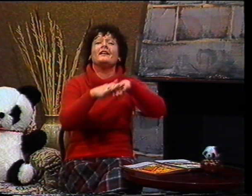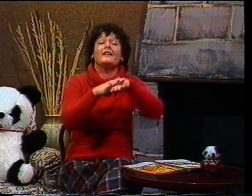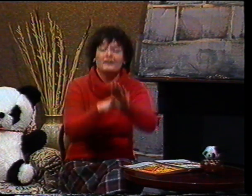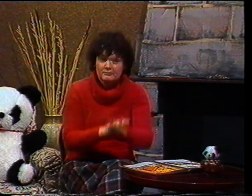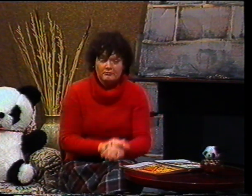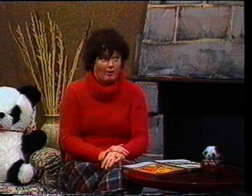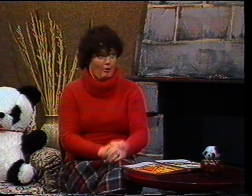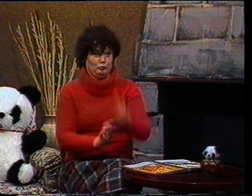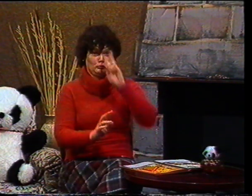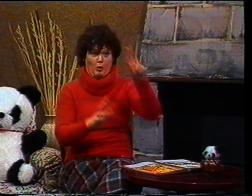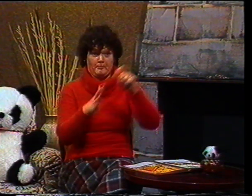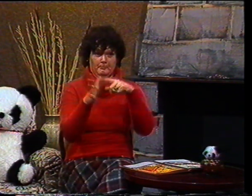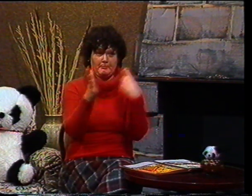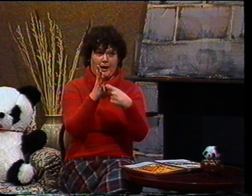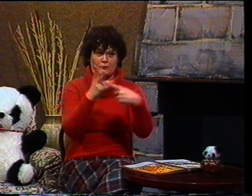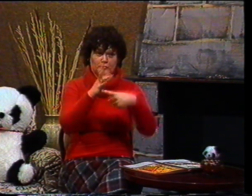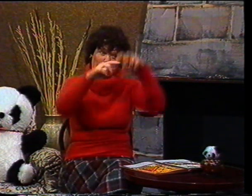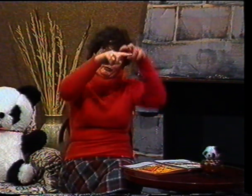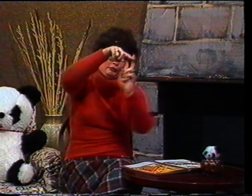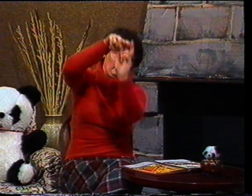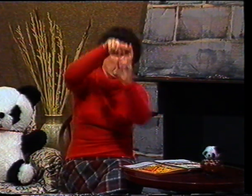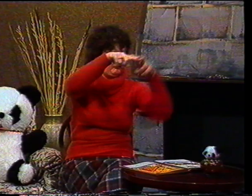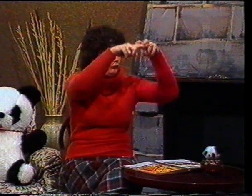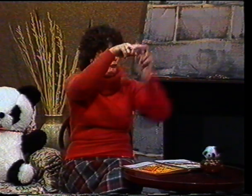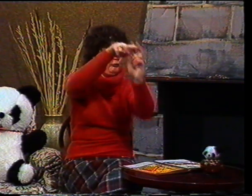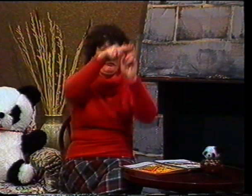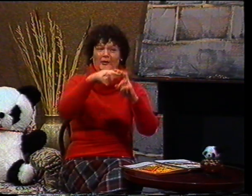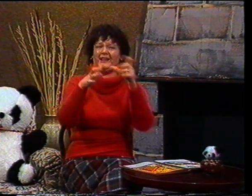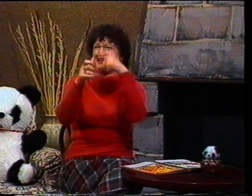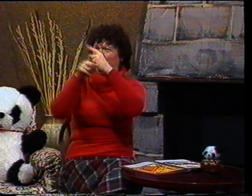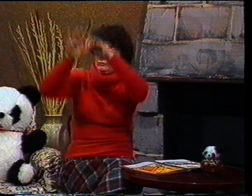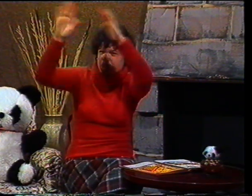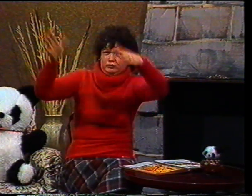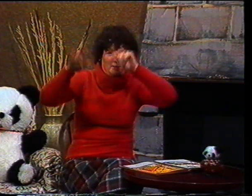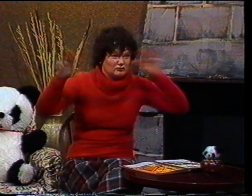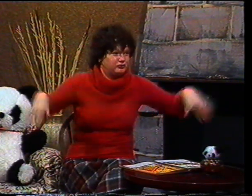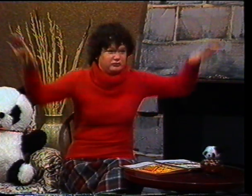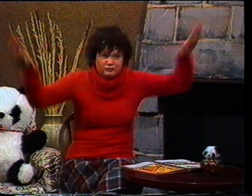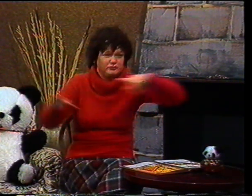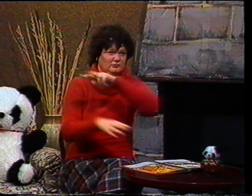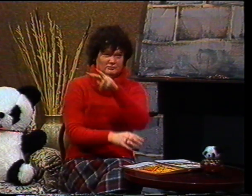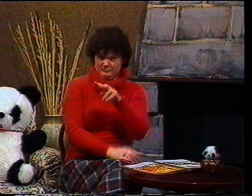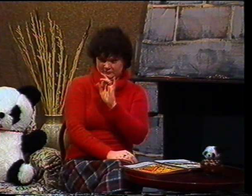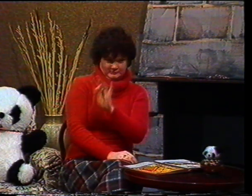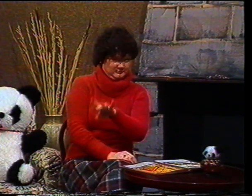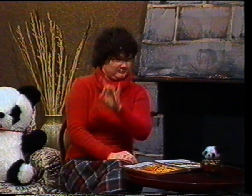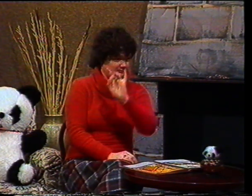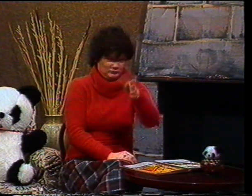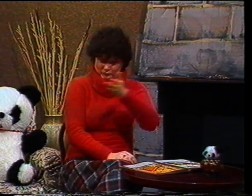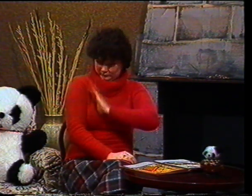So she went in, and she saw a parrot swinging drunkenly from its perch, and cages with birds flapping around, and she